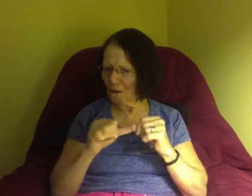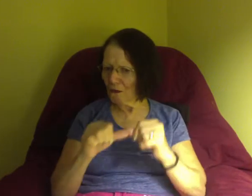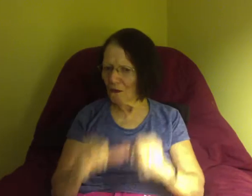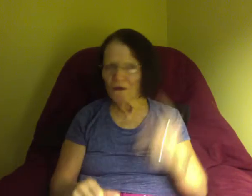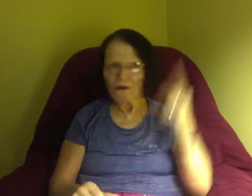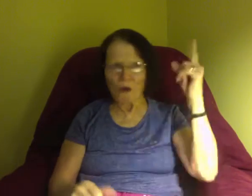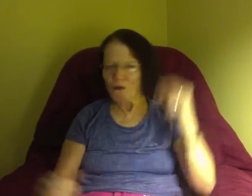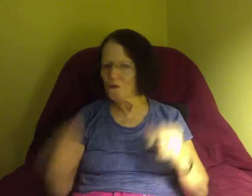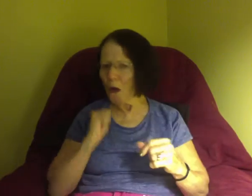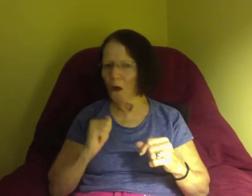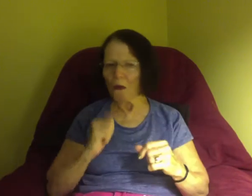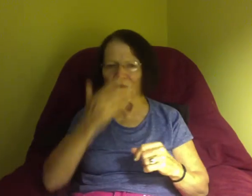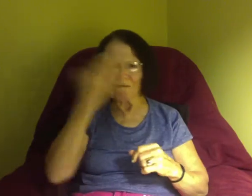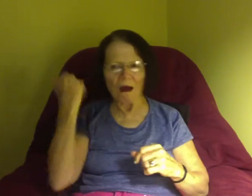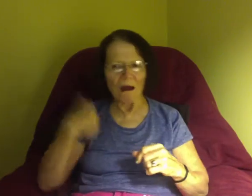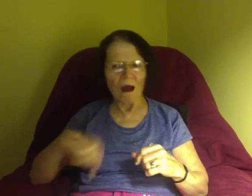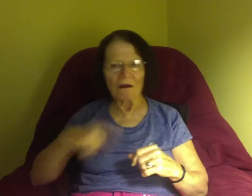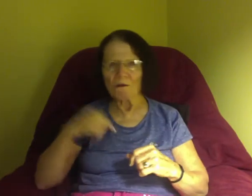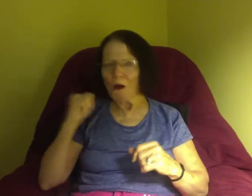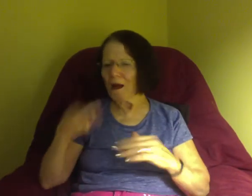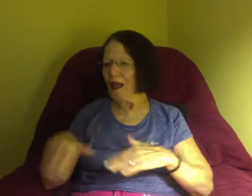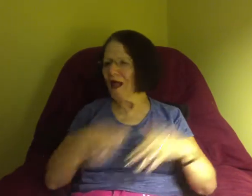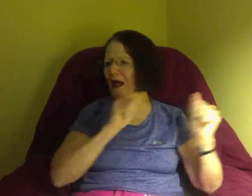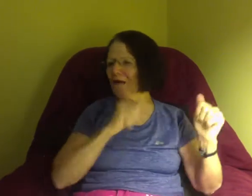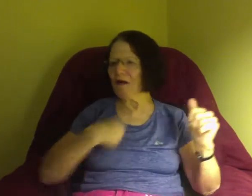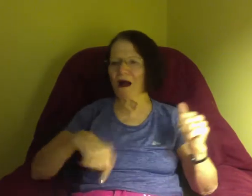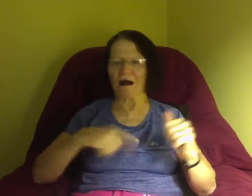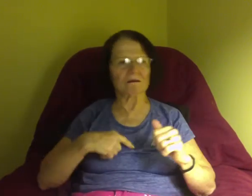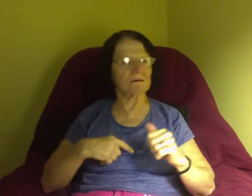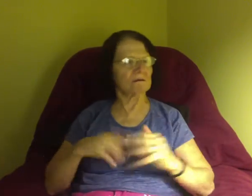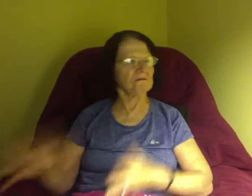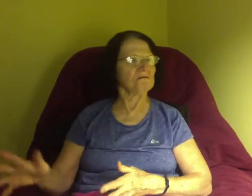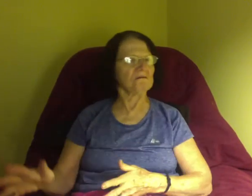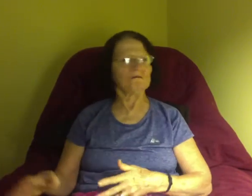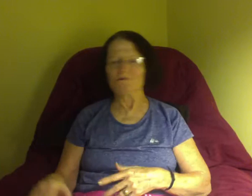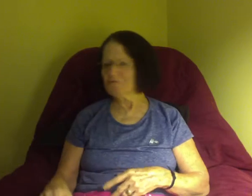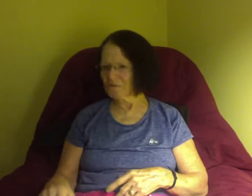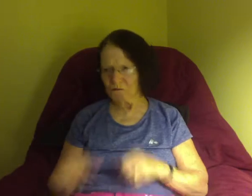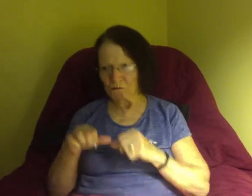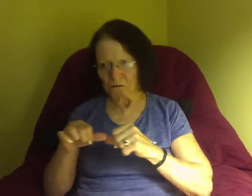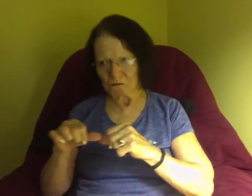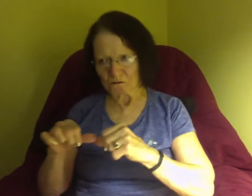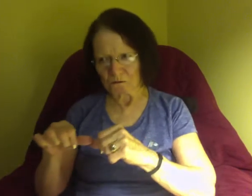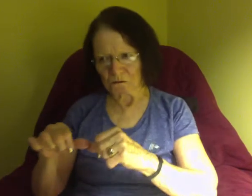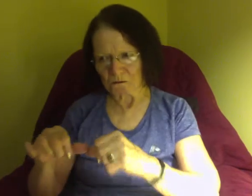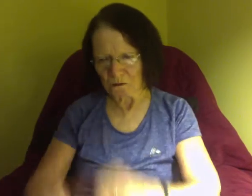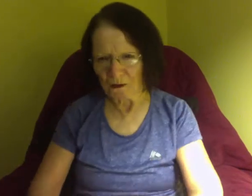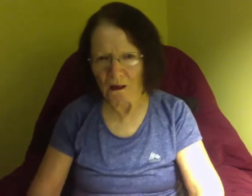I able to do it again.